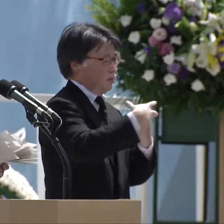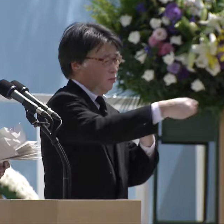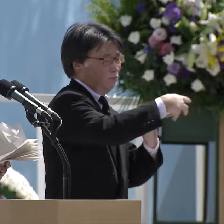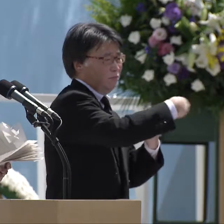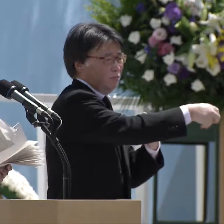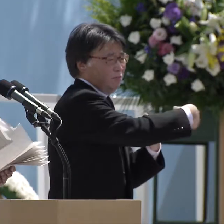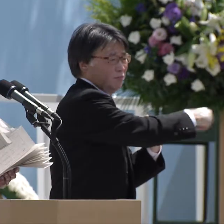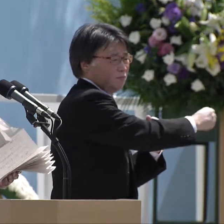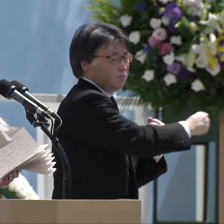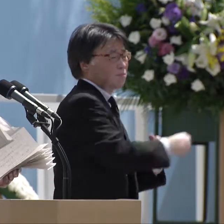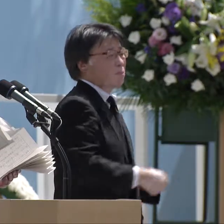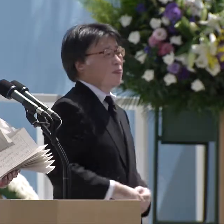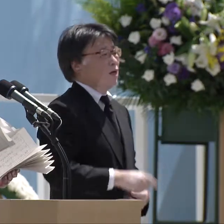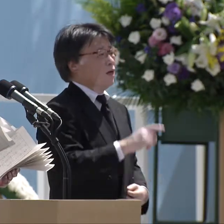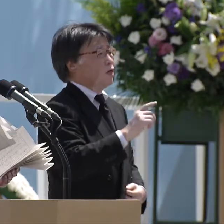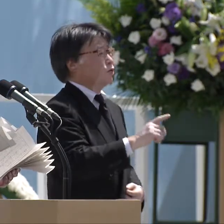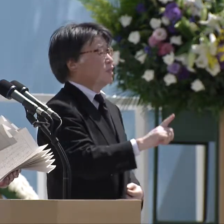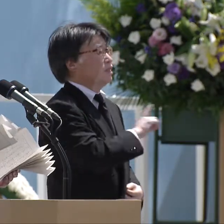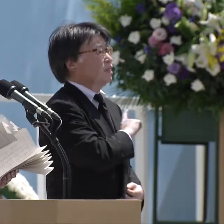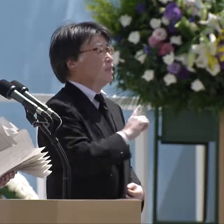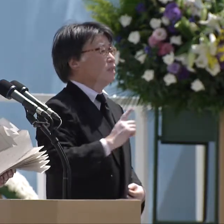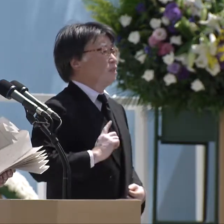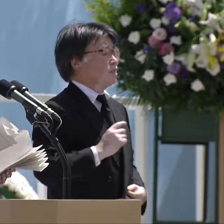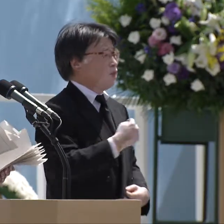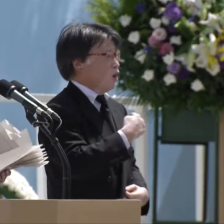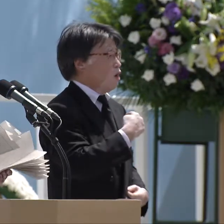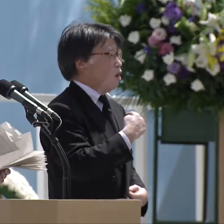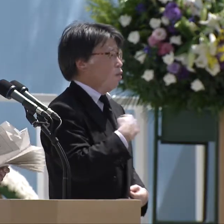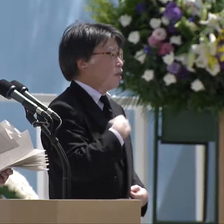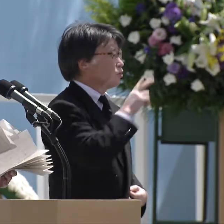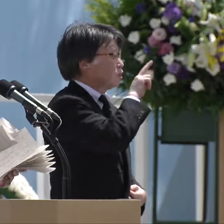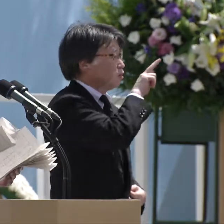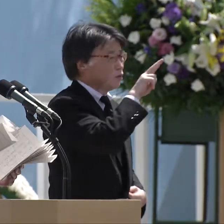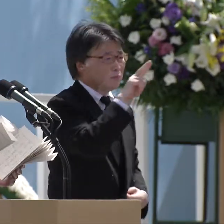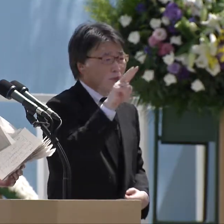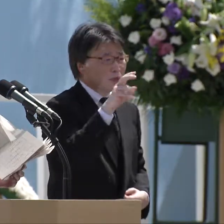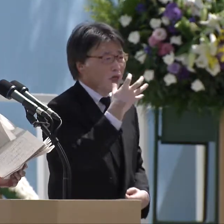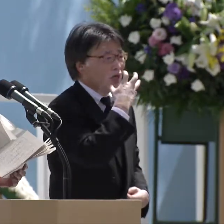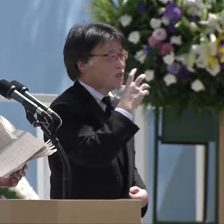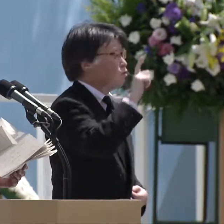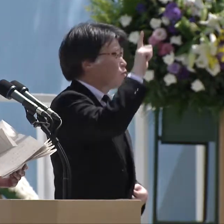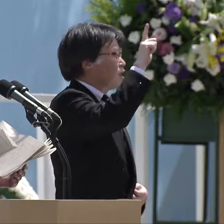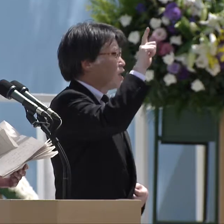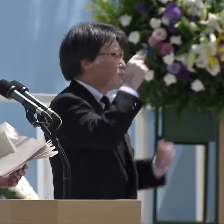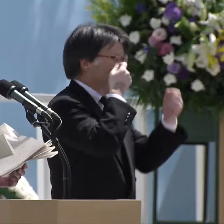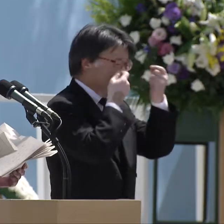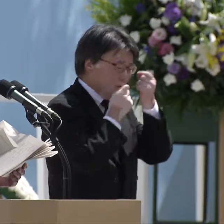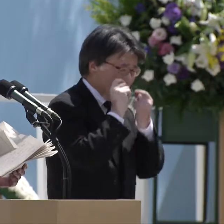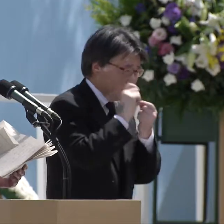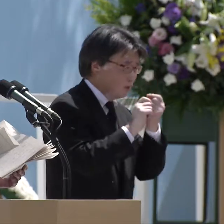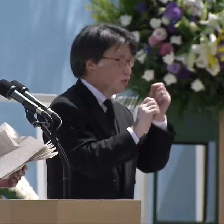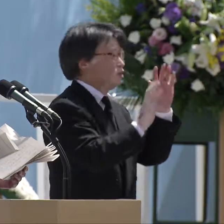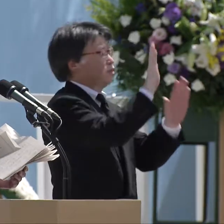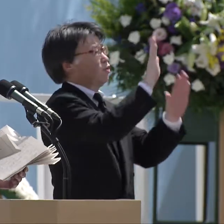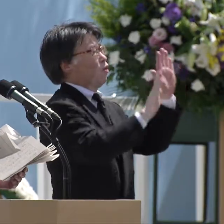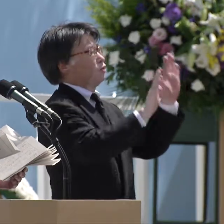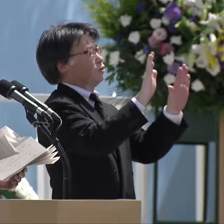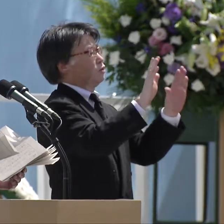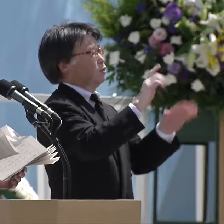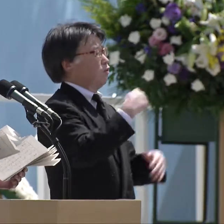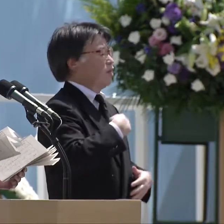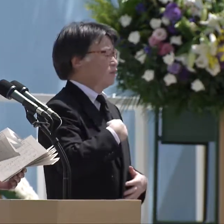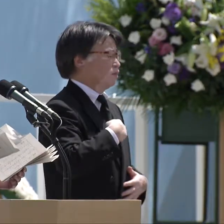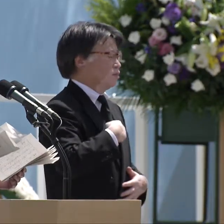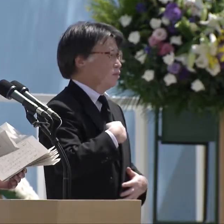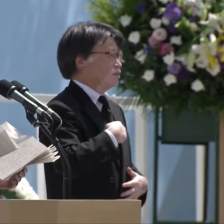family members all at once to the atomic bomb. To this day, I am unable to erase from my memory the